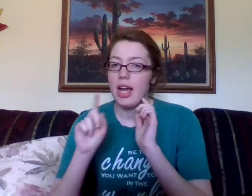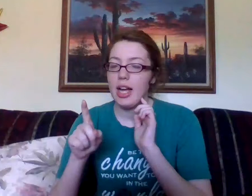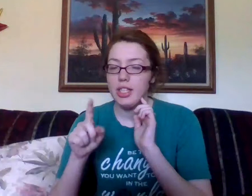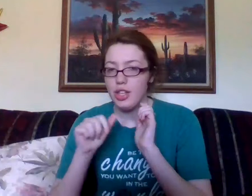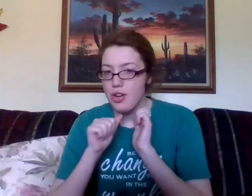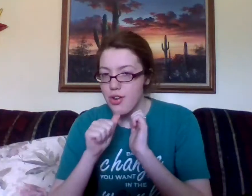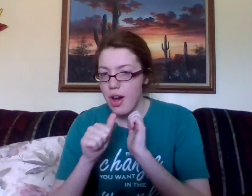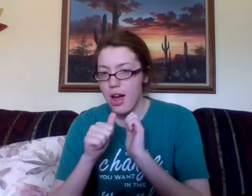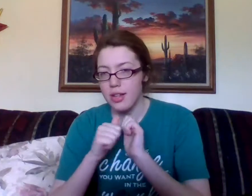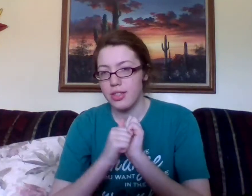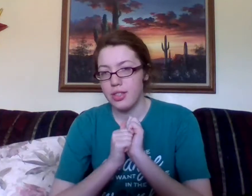should not